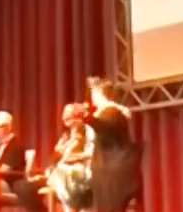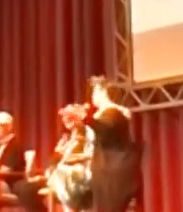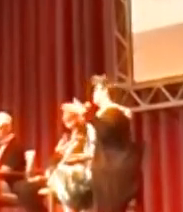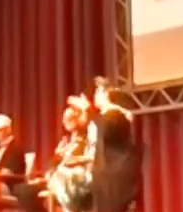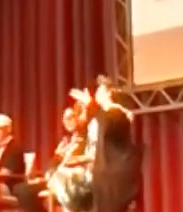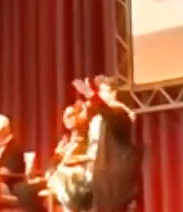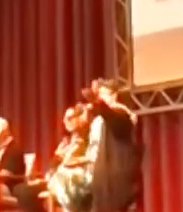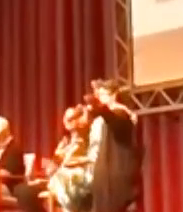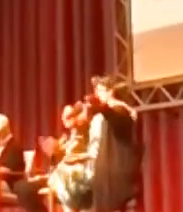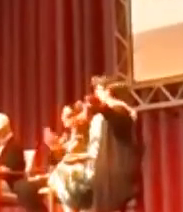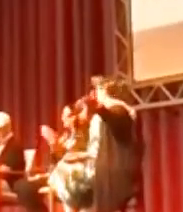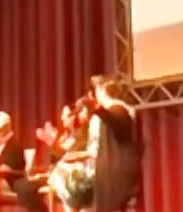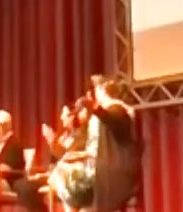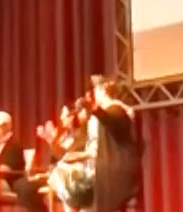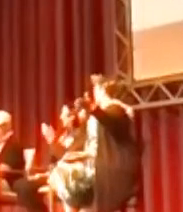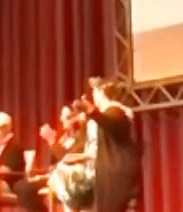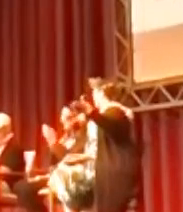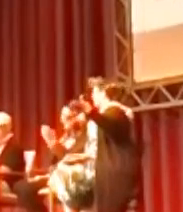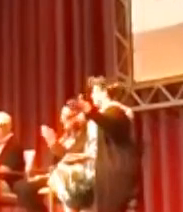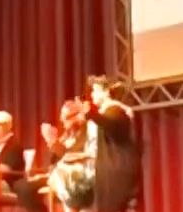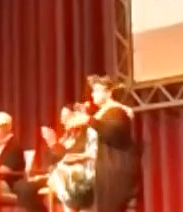Micronesia, which was awesome.